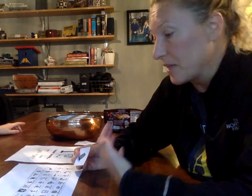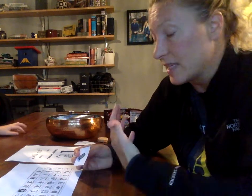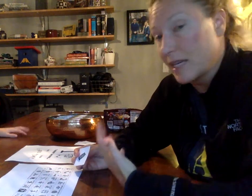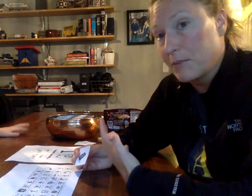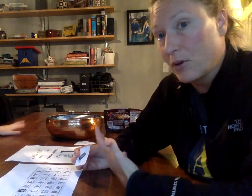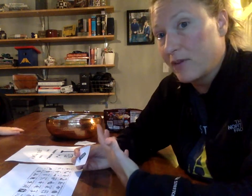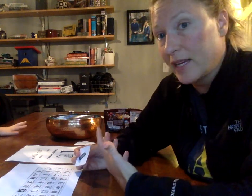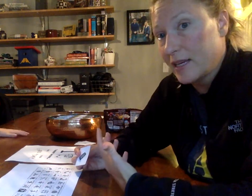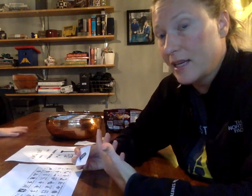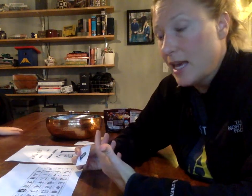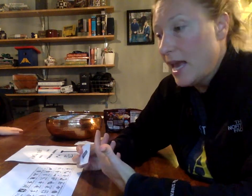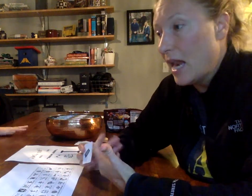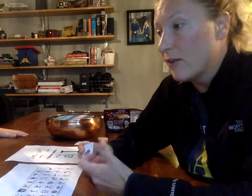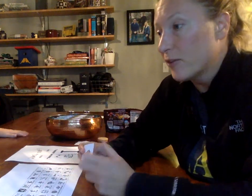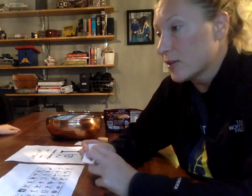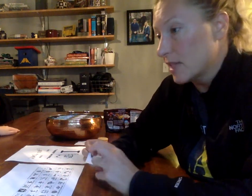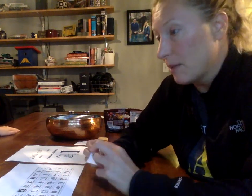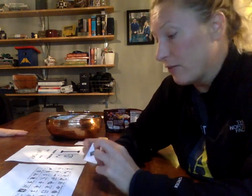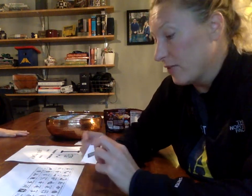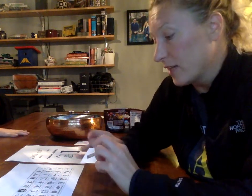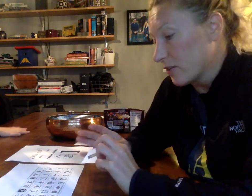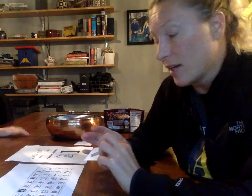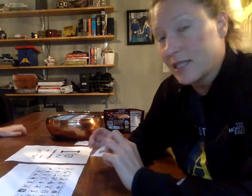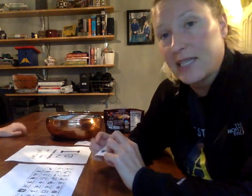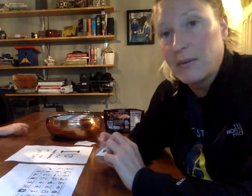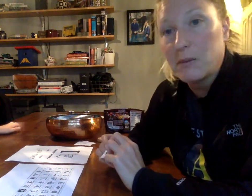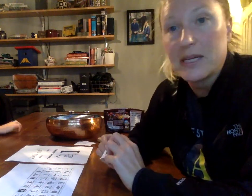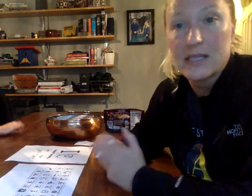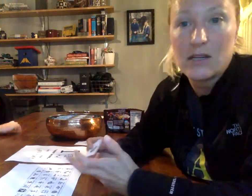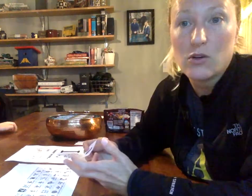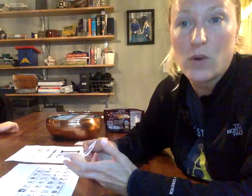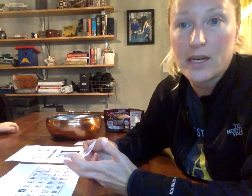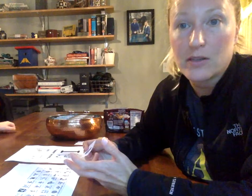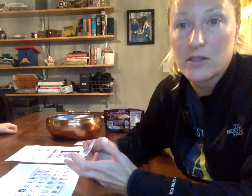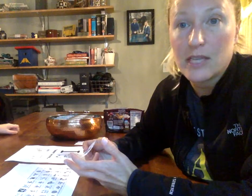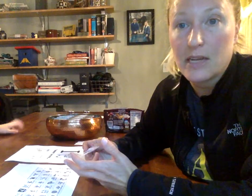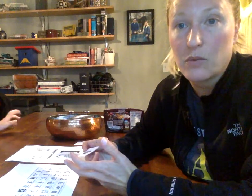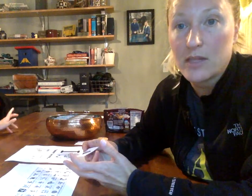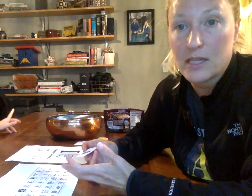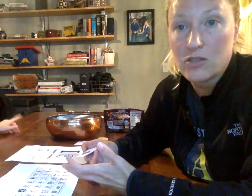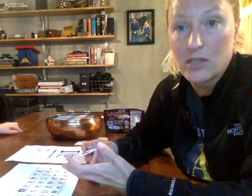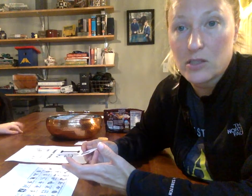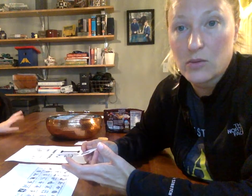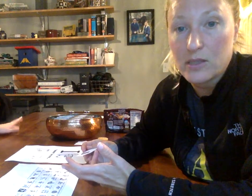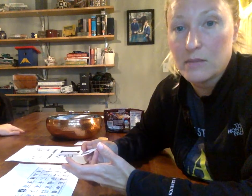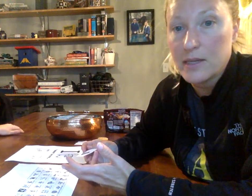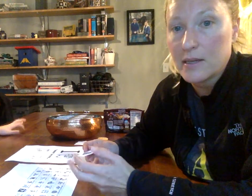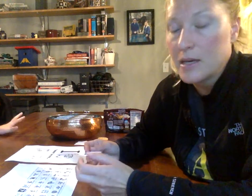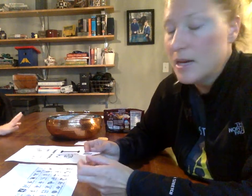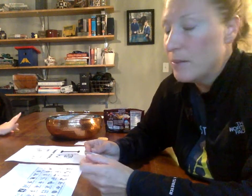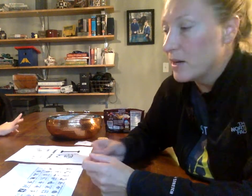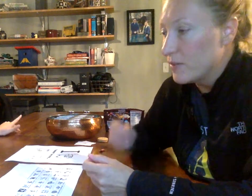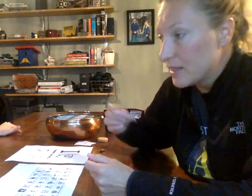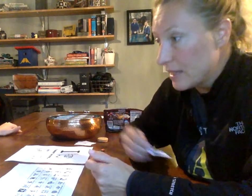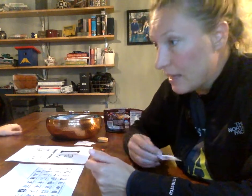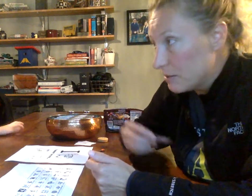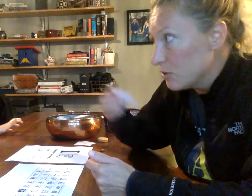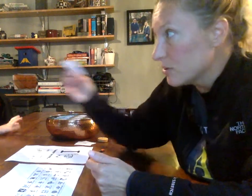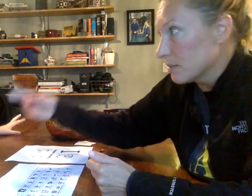stay motivated. And at first they might flick it across the table because they don't quite understand what the exchange is going to be. But if they do some type